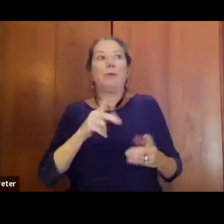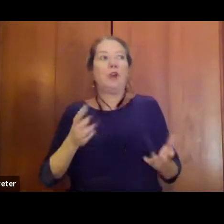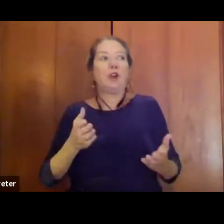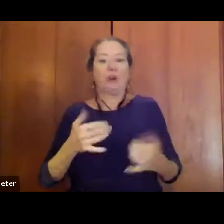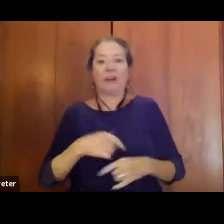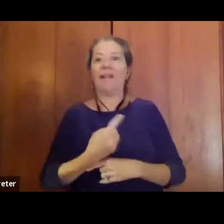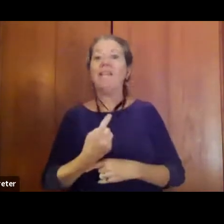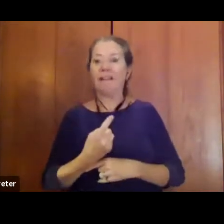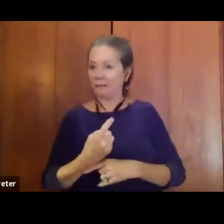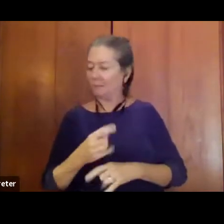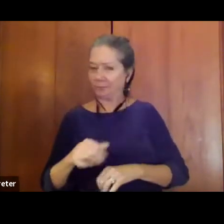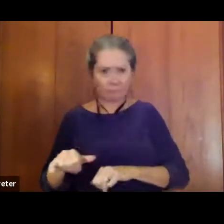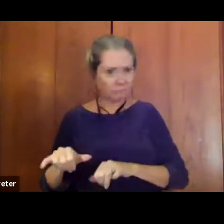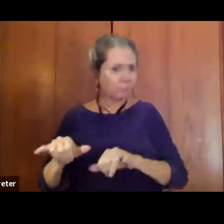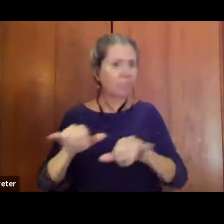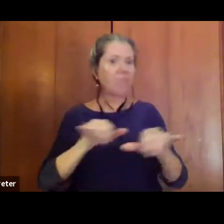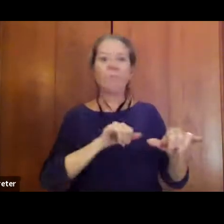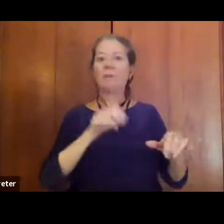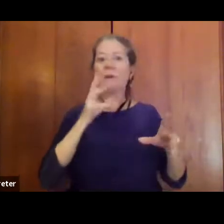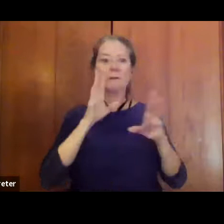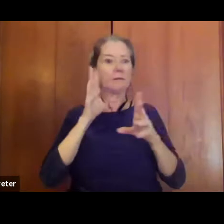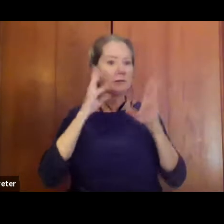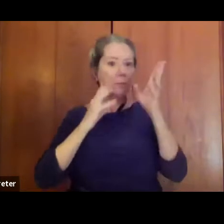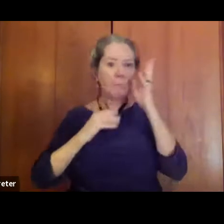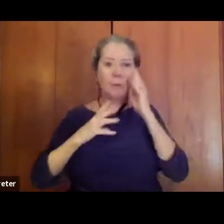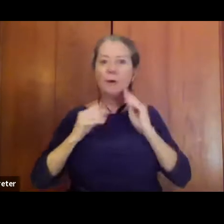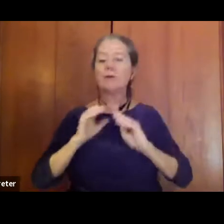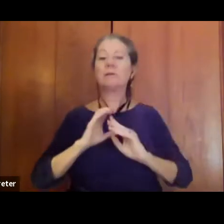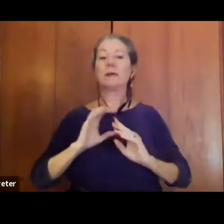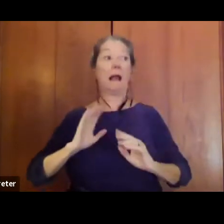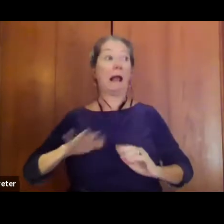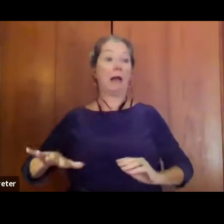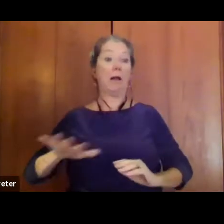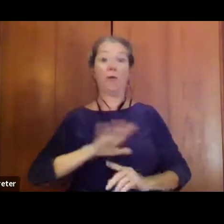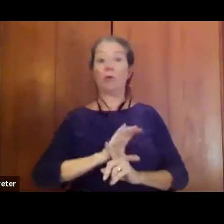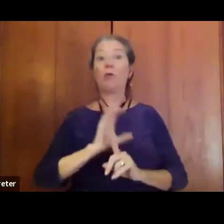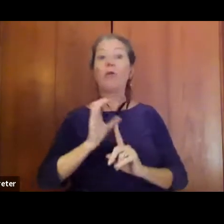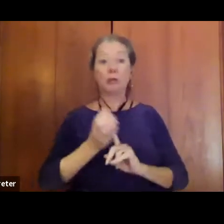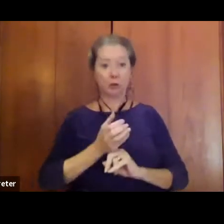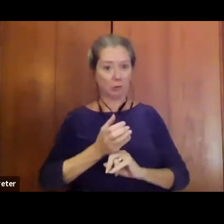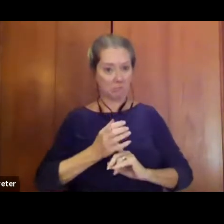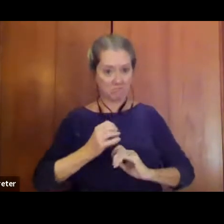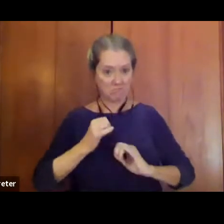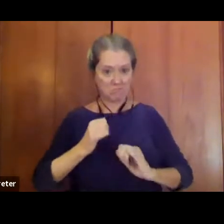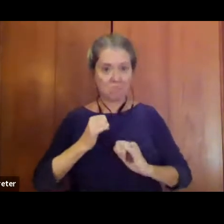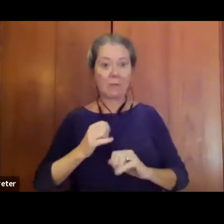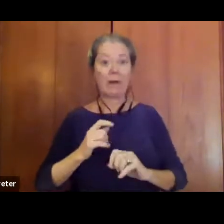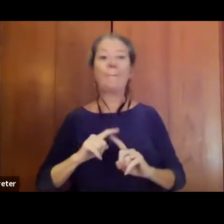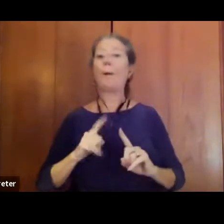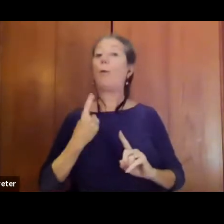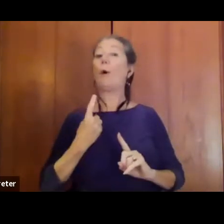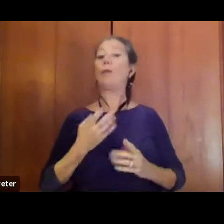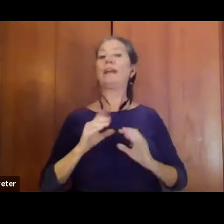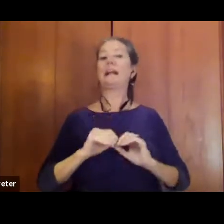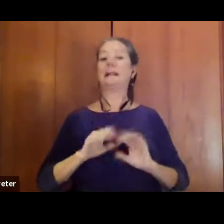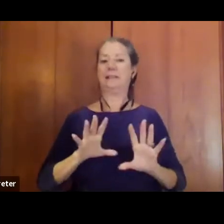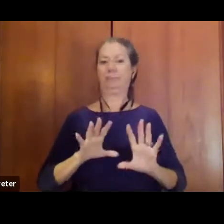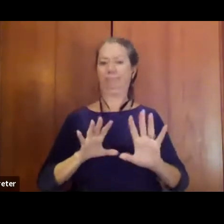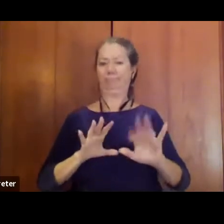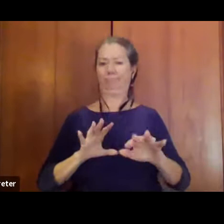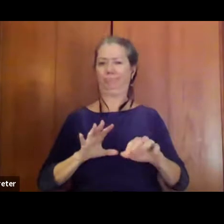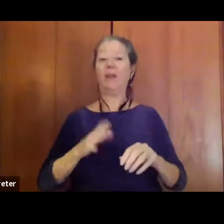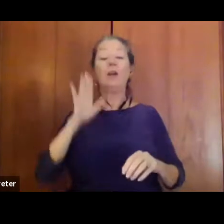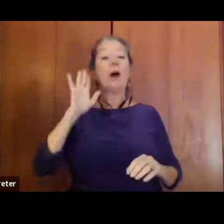today, and no doubt across our entire culture. But what I want to clarify is something I used to confuse